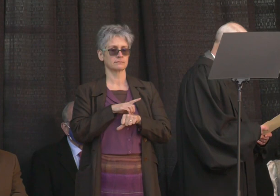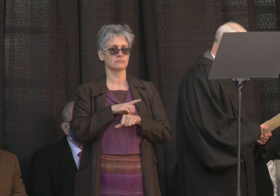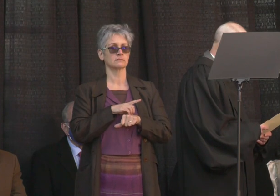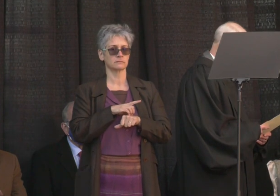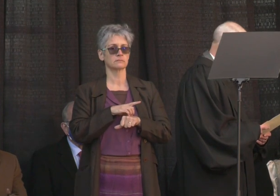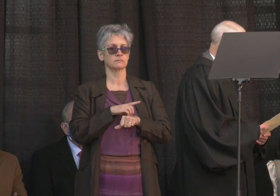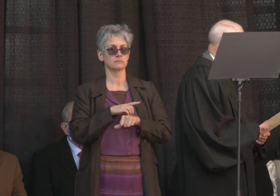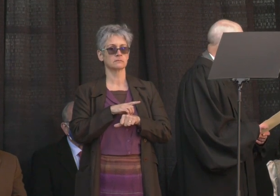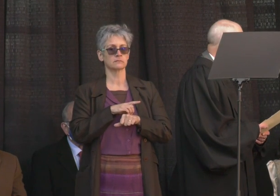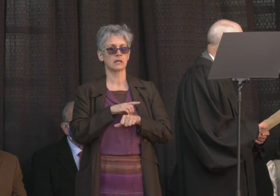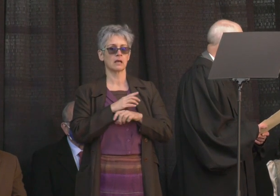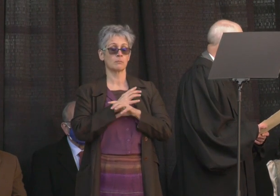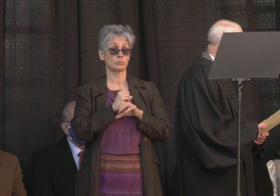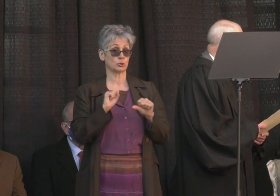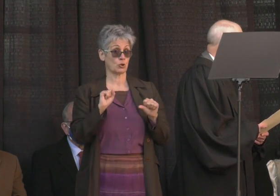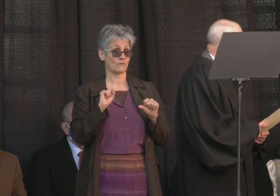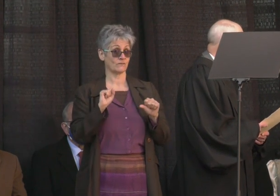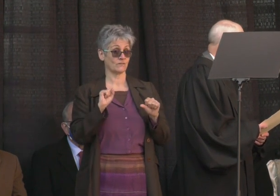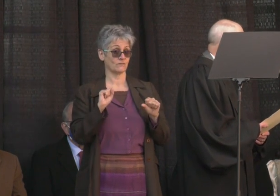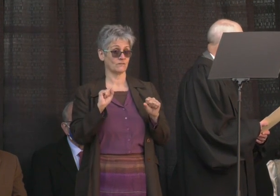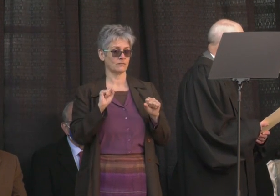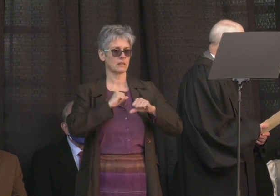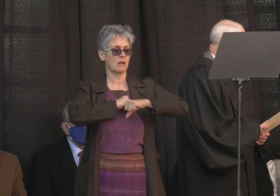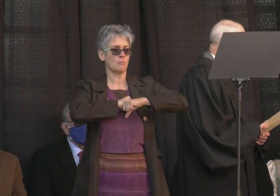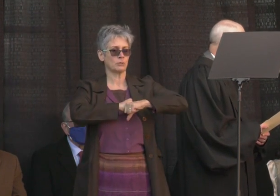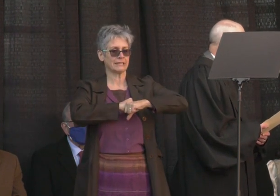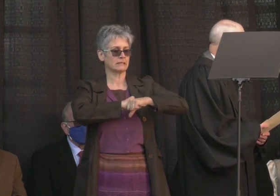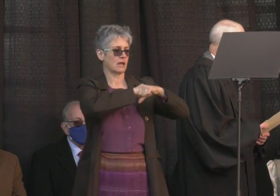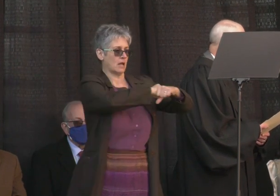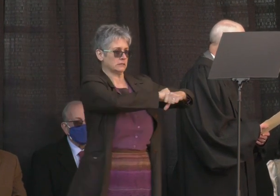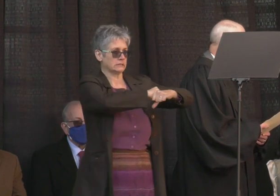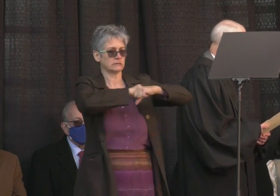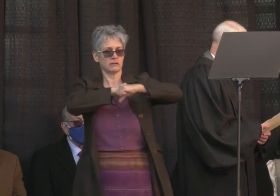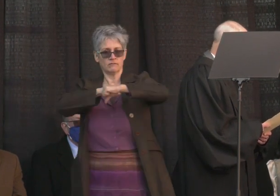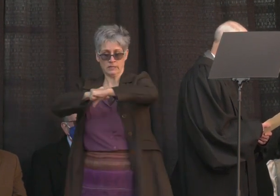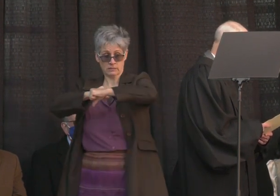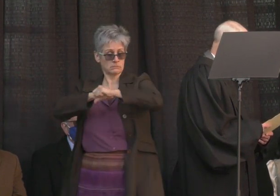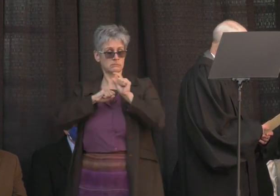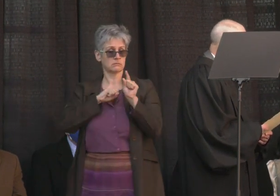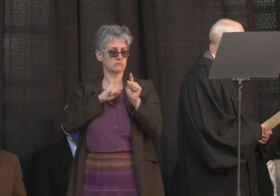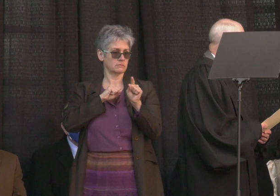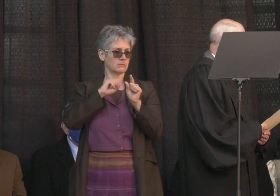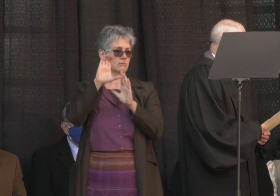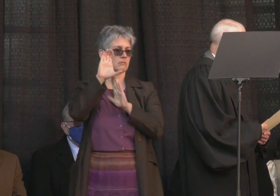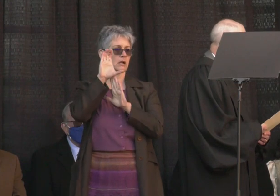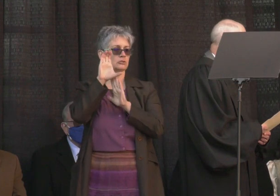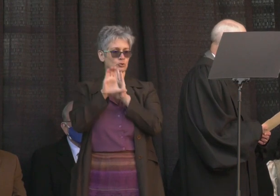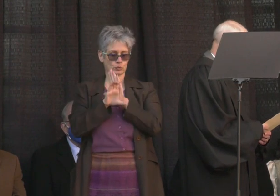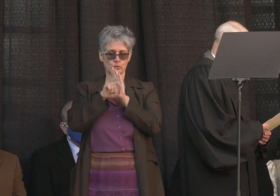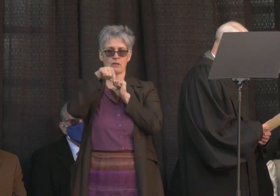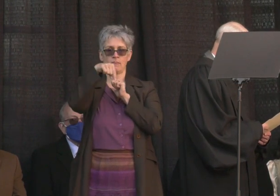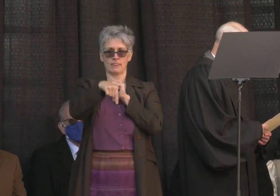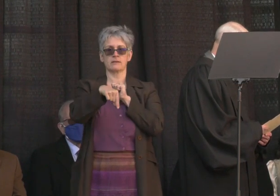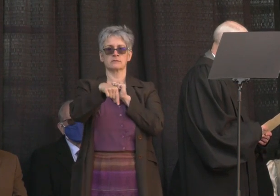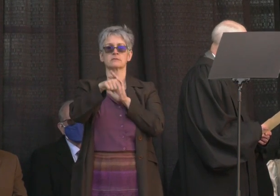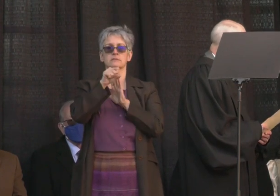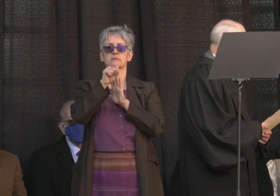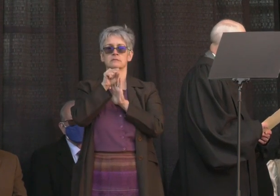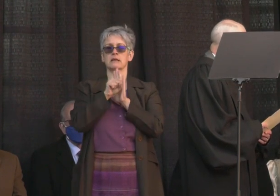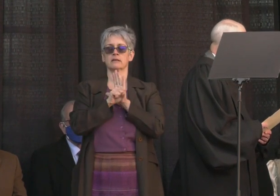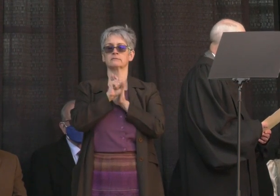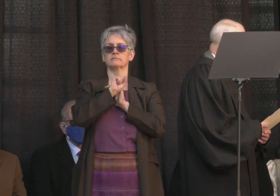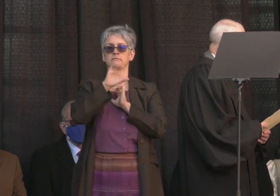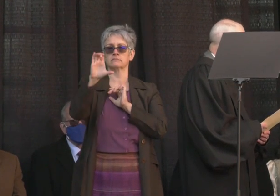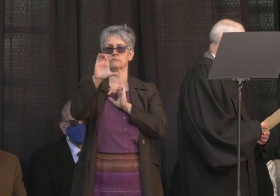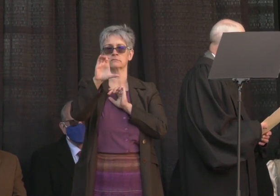duties thereof. And preserve. And preserve. Protect and defend. Protect and defend. The Constitution of this state. The Constitution of this